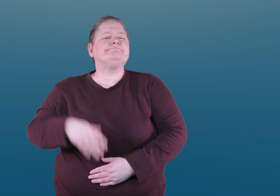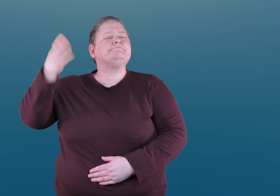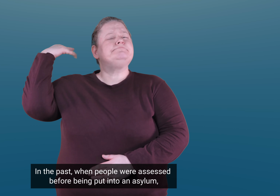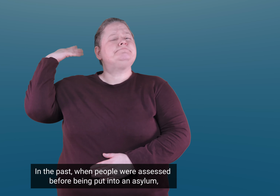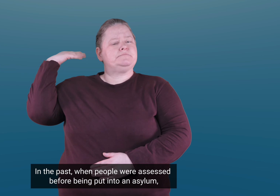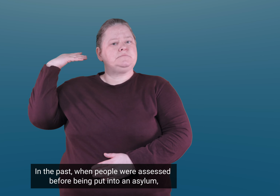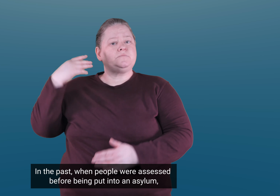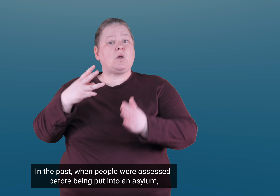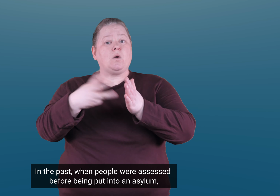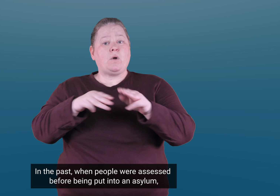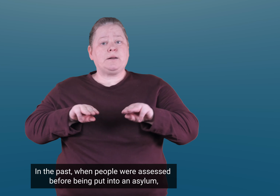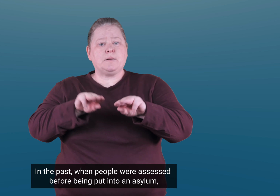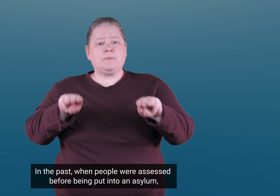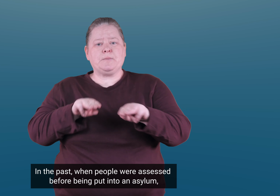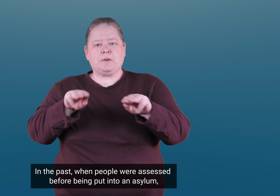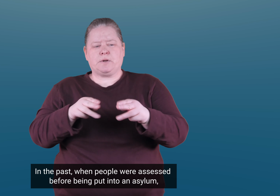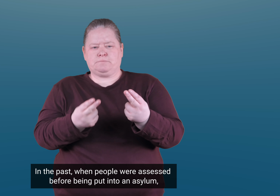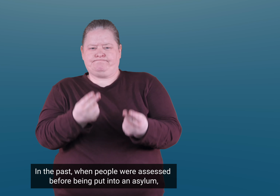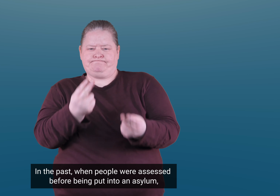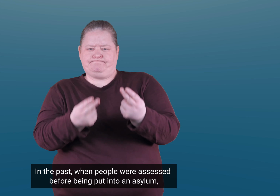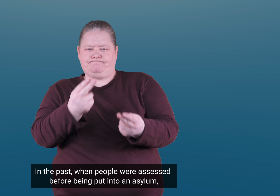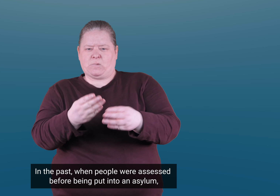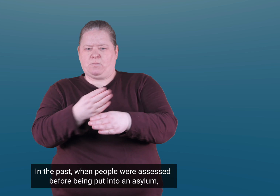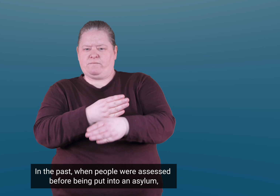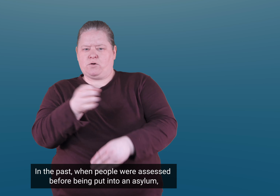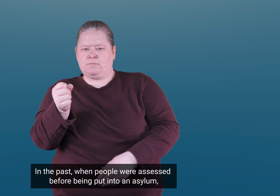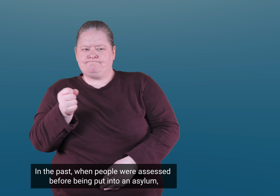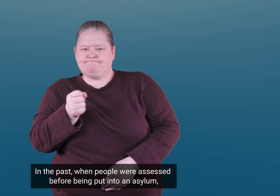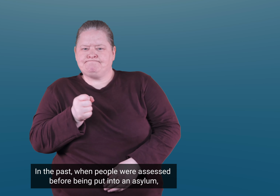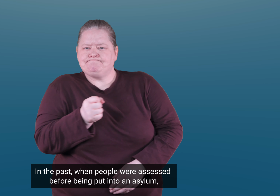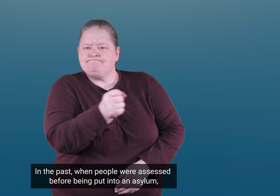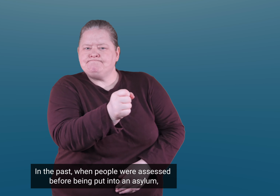In the past, when people were assessed before being put into an asylum,